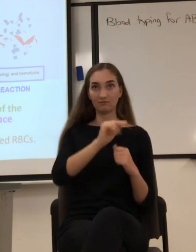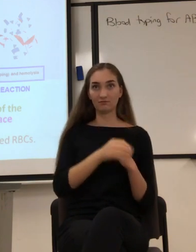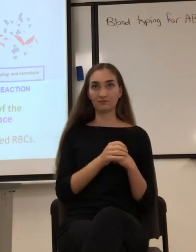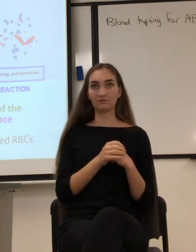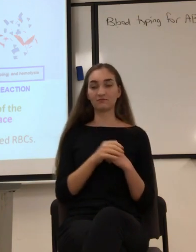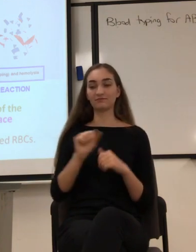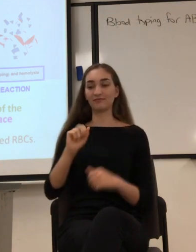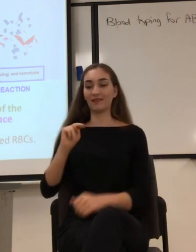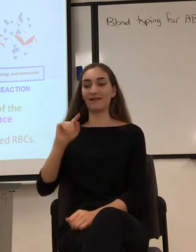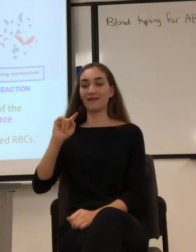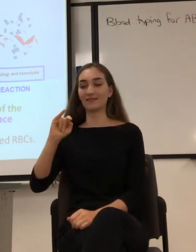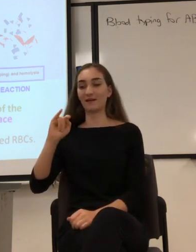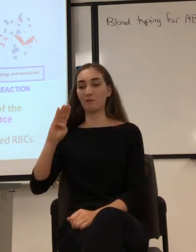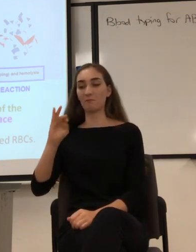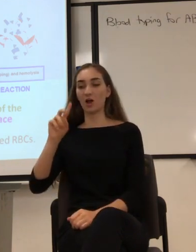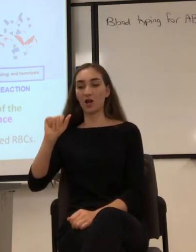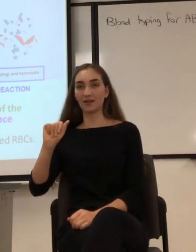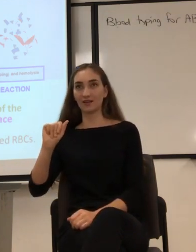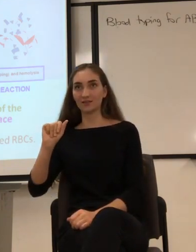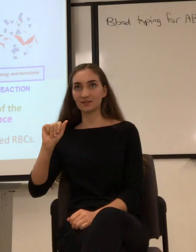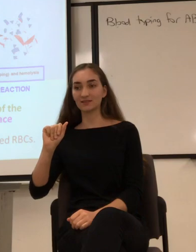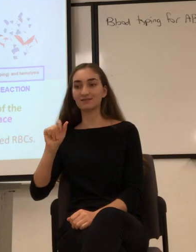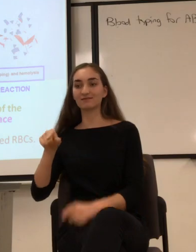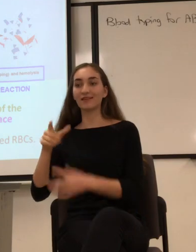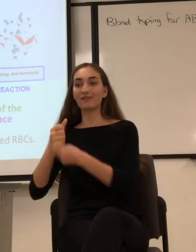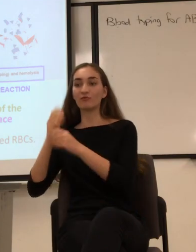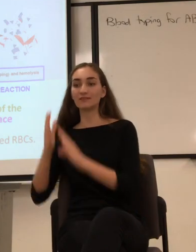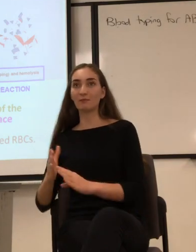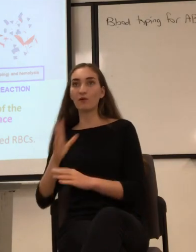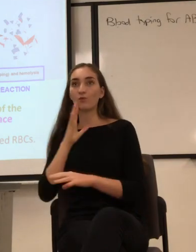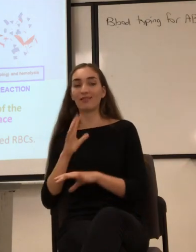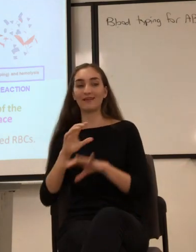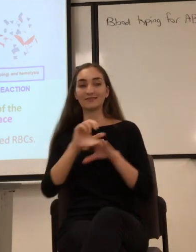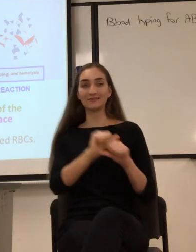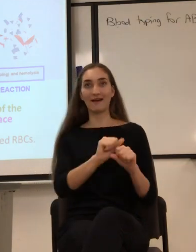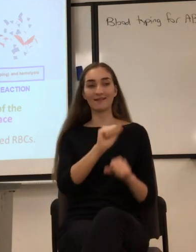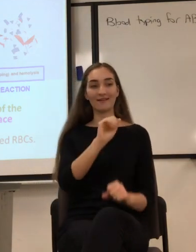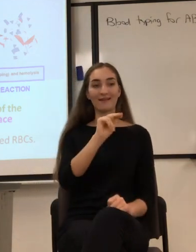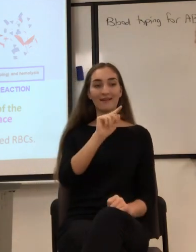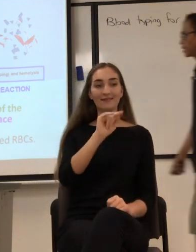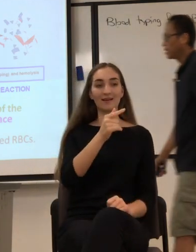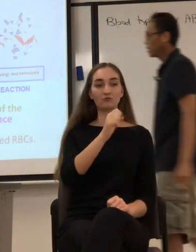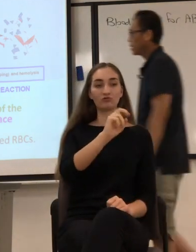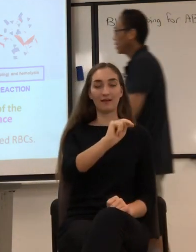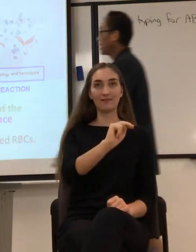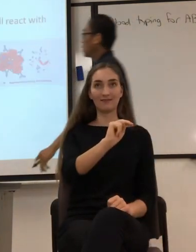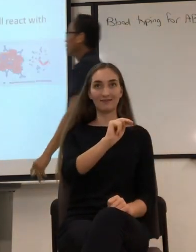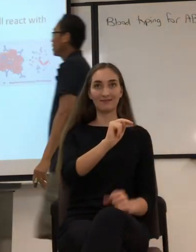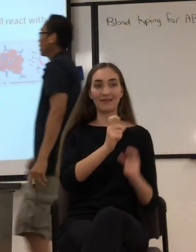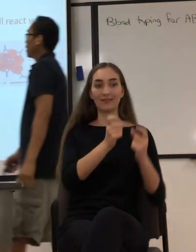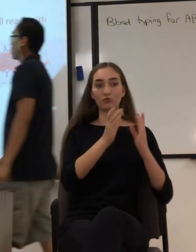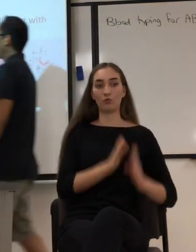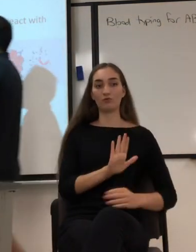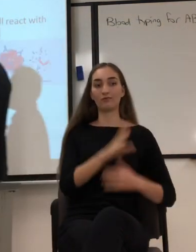Antibodies attacking the antigen of the blood they're receiving. Those cells are non-self, and we're trying to prevent that.